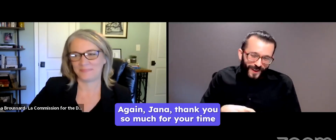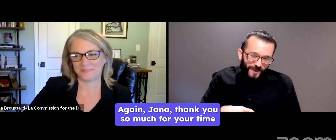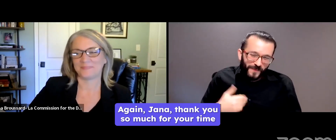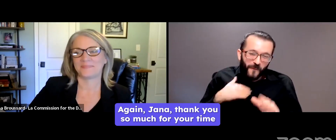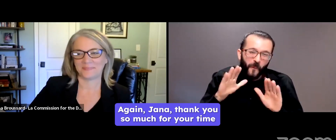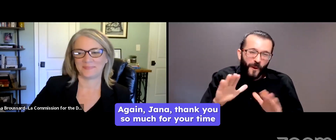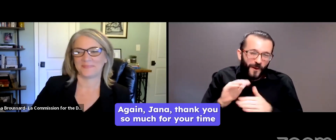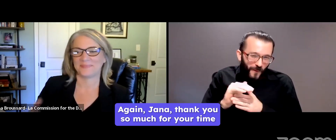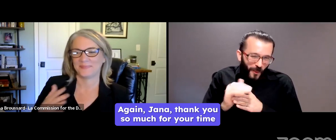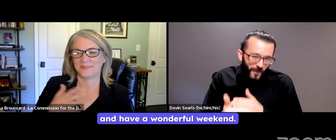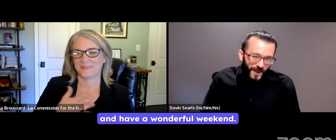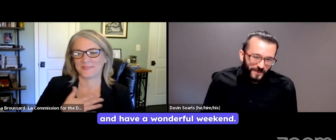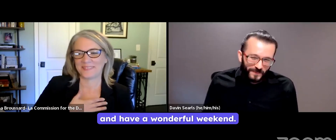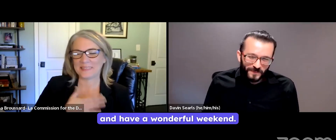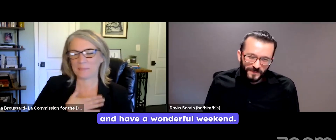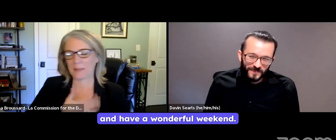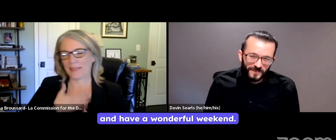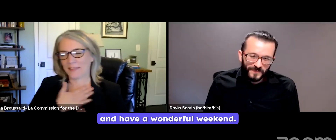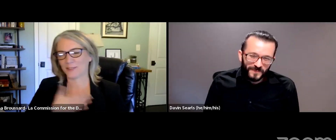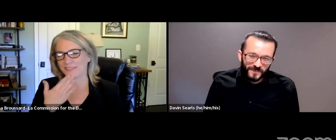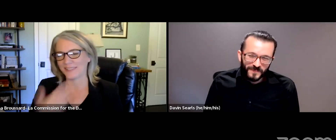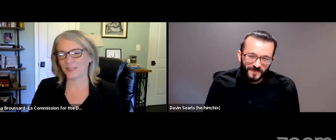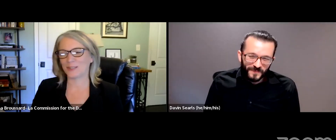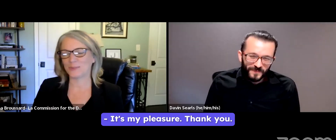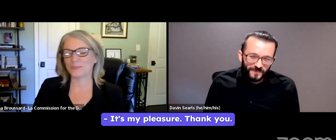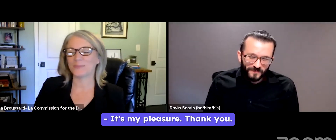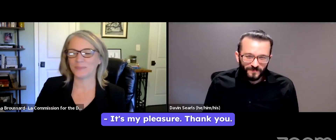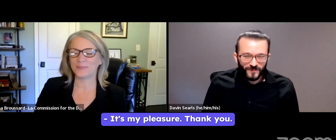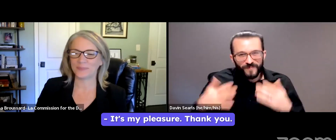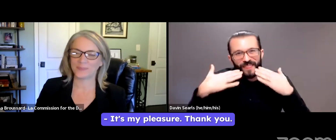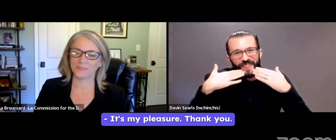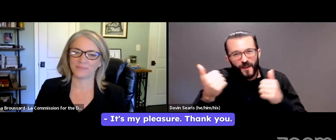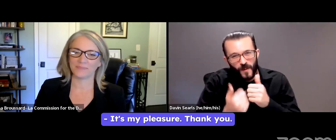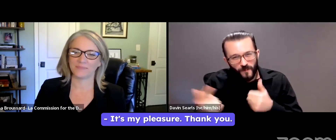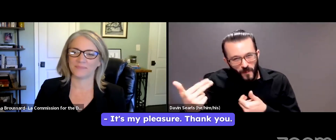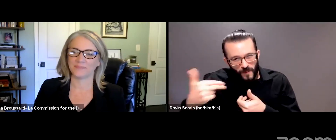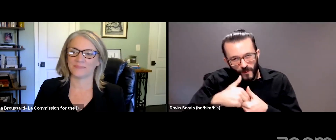so much for your time and have a wonderful weekend. It's my pleasure. Thank you.